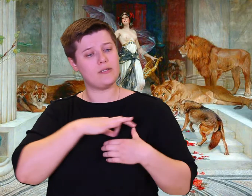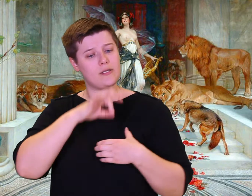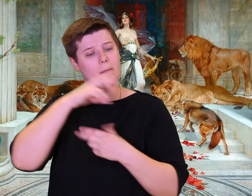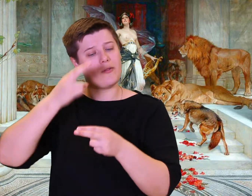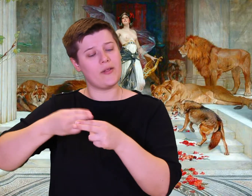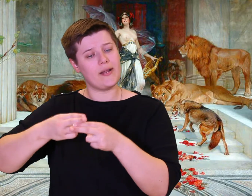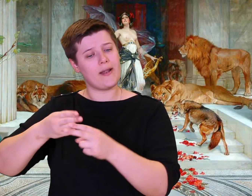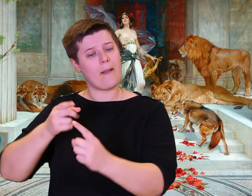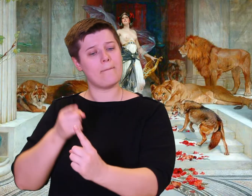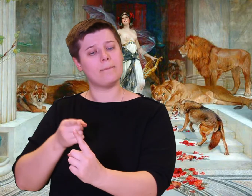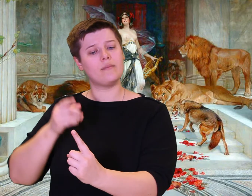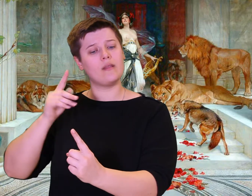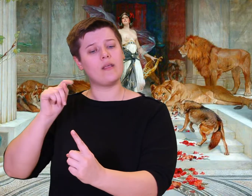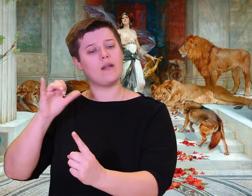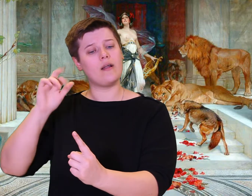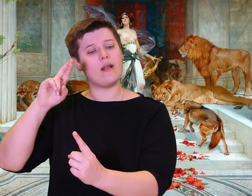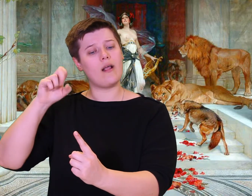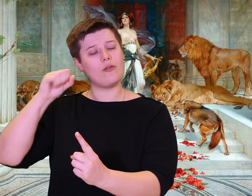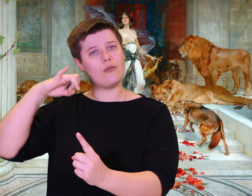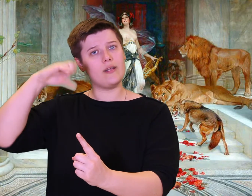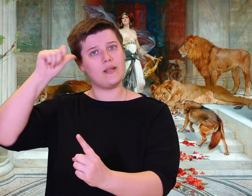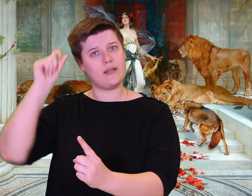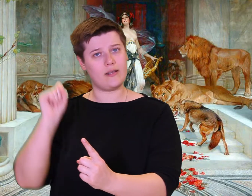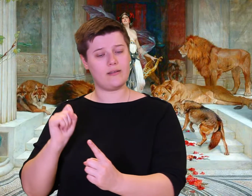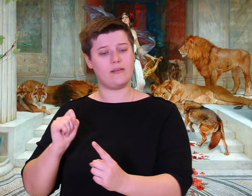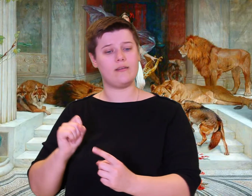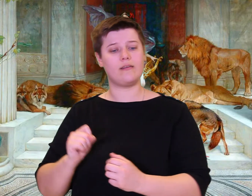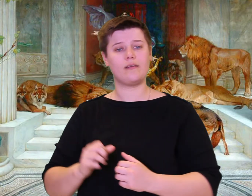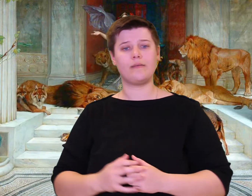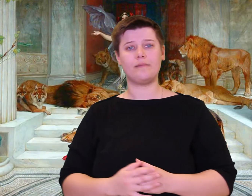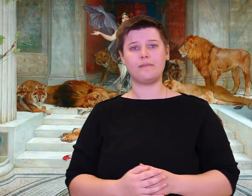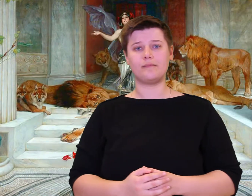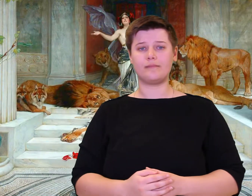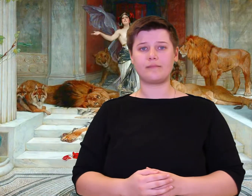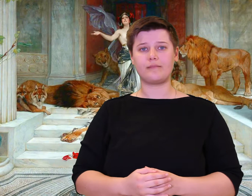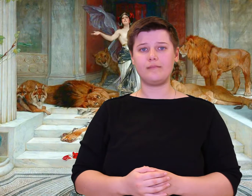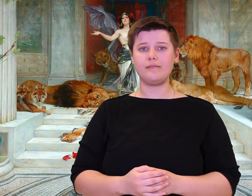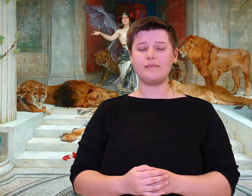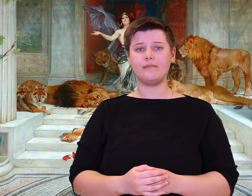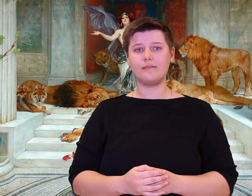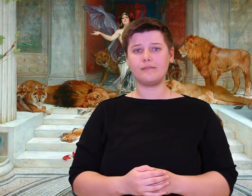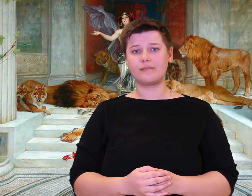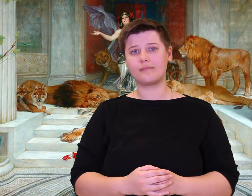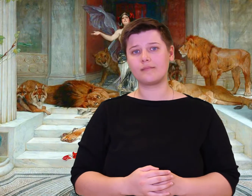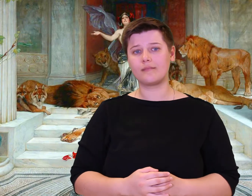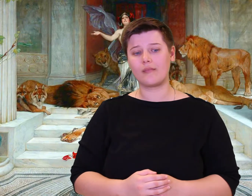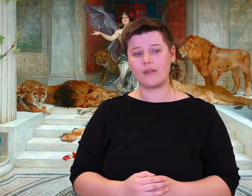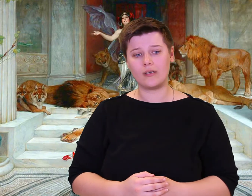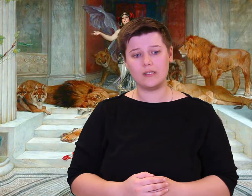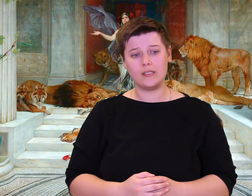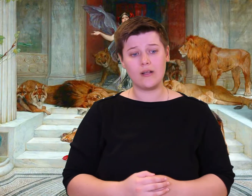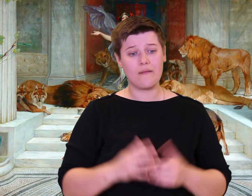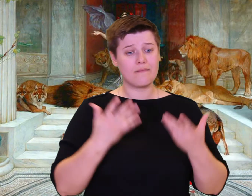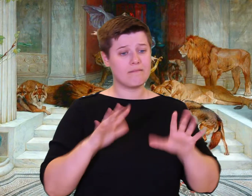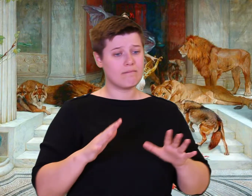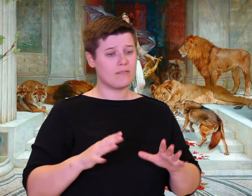Now go! No more dozing and sweet sleep. We have to go. The goddess gave us